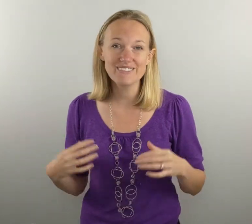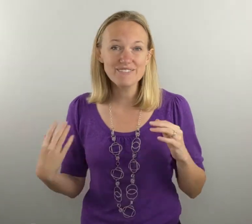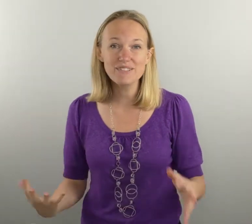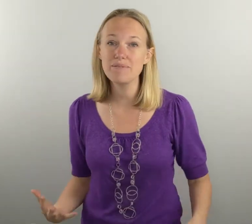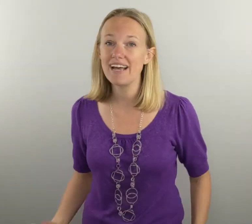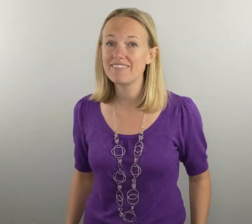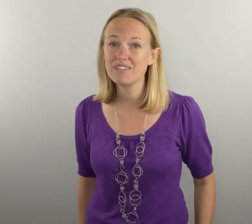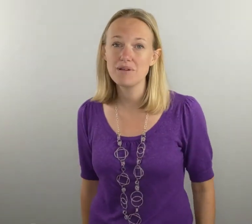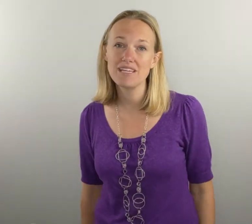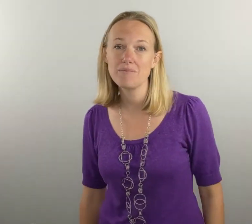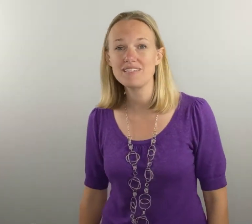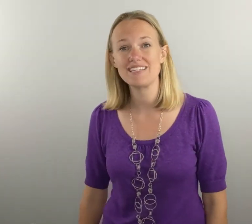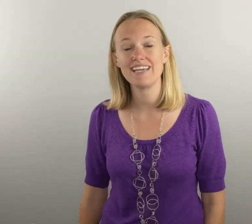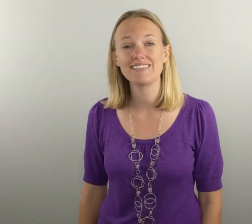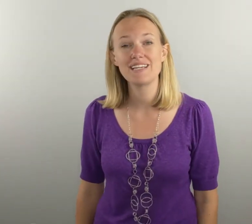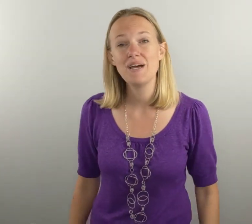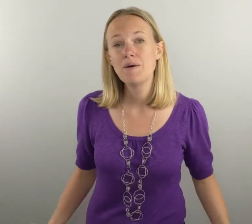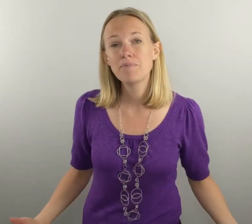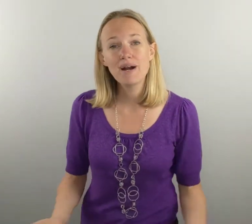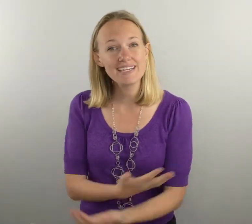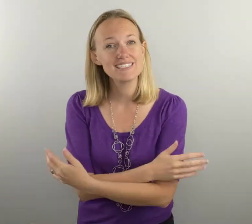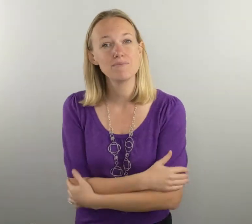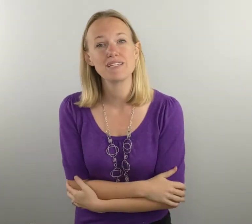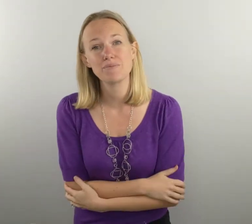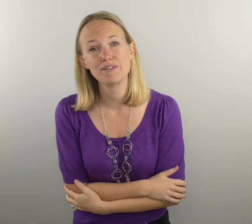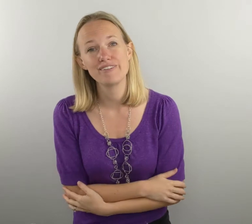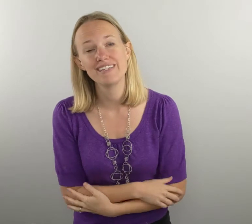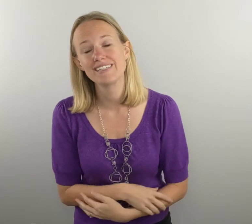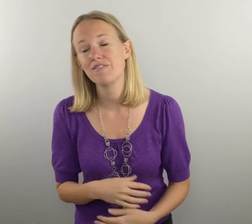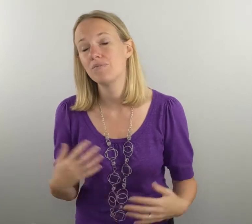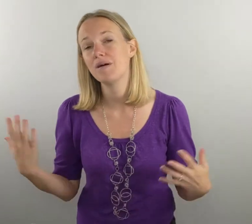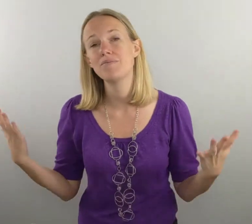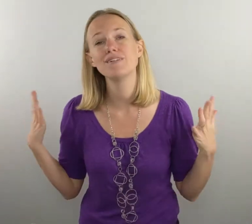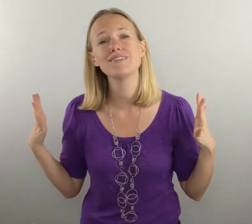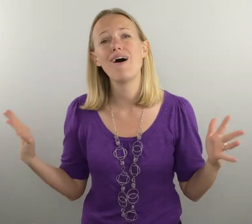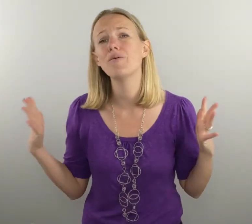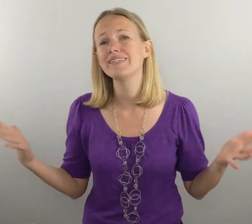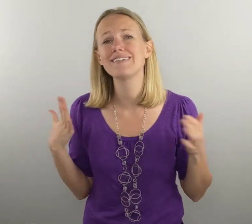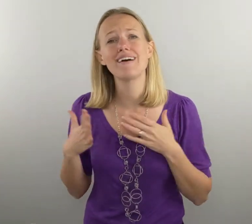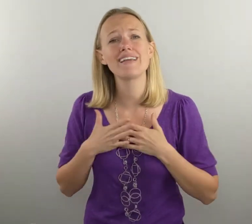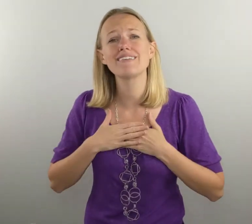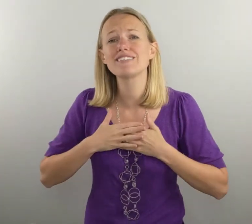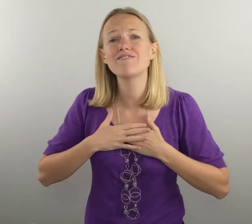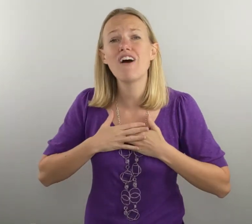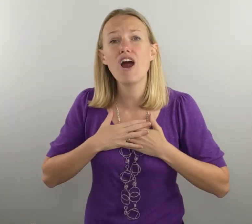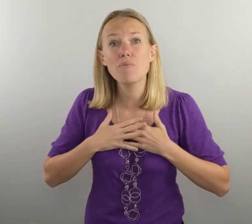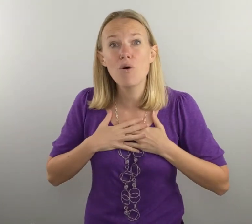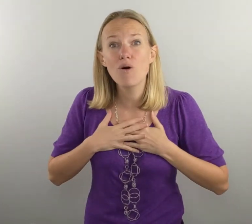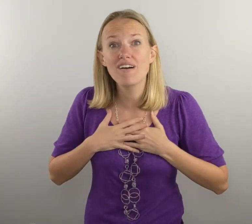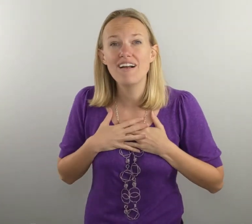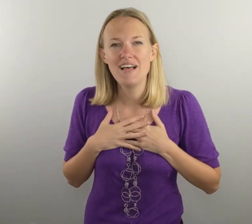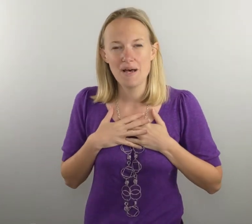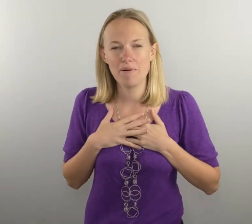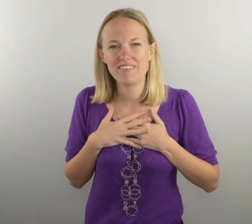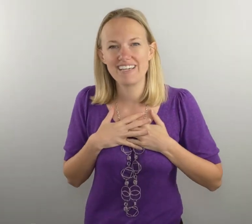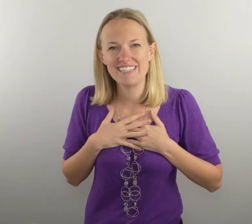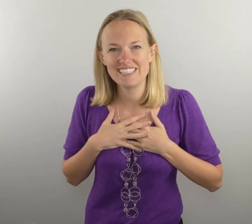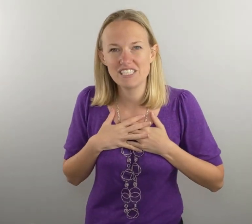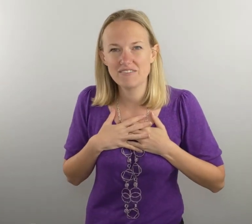feel bad if you're making mistakes. Practice makes perfect, and remember, as always, God cares far more about the condition of our